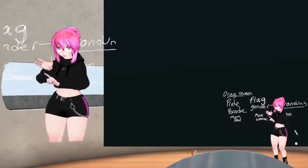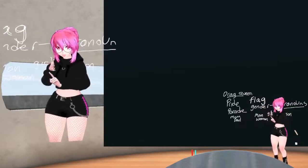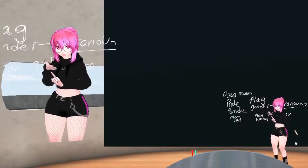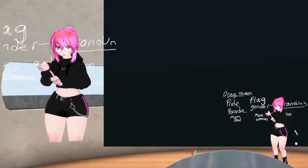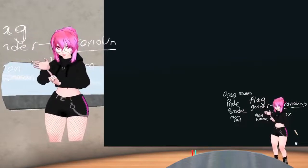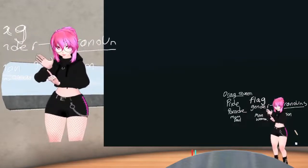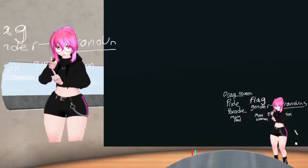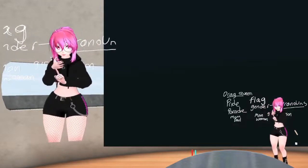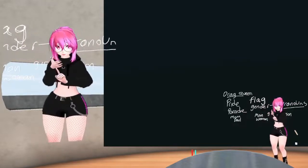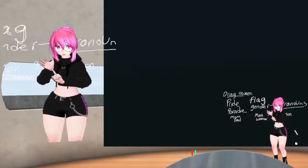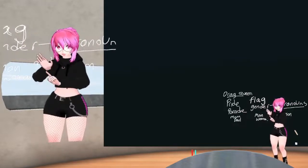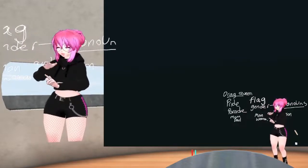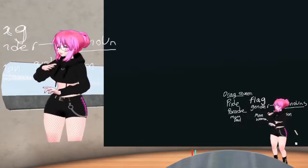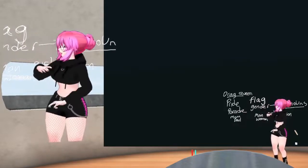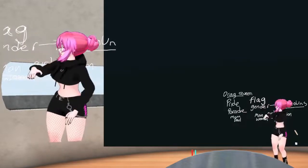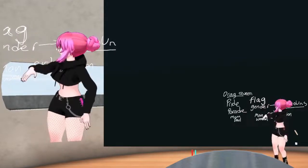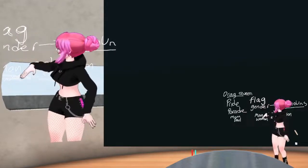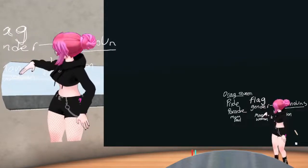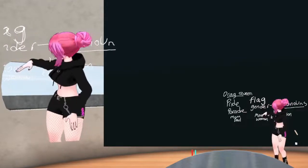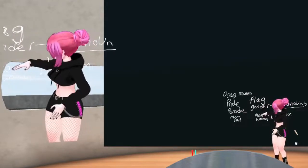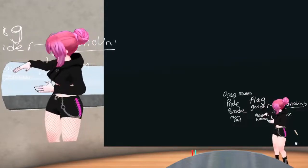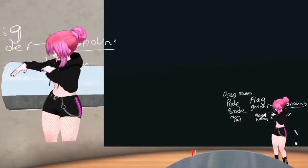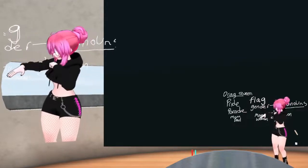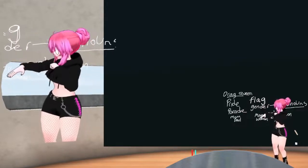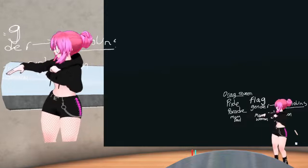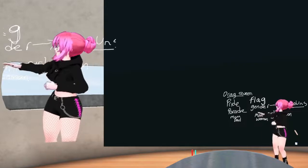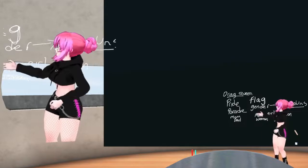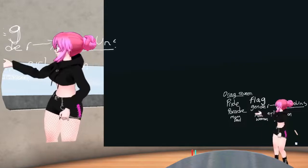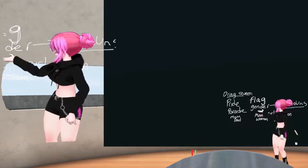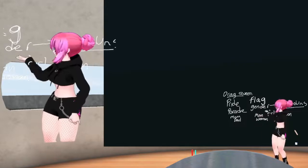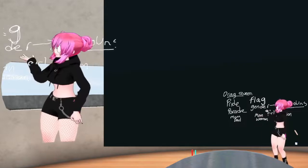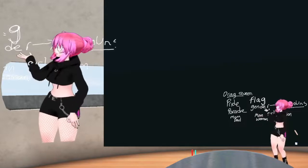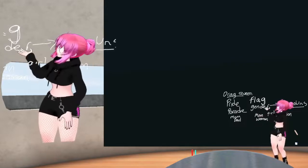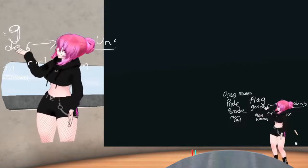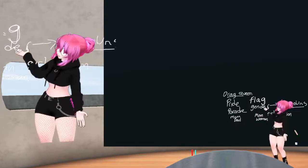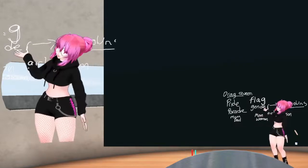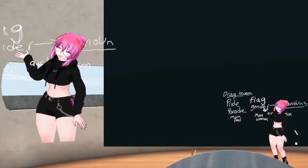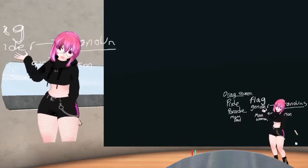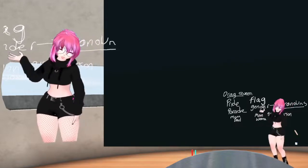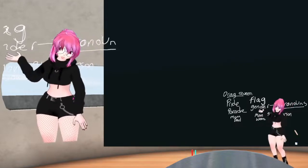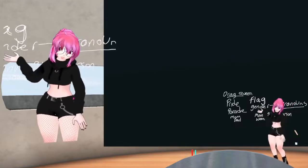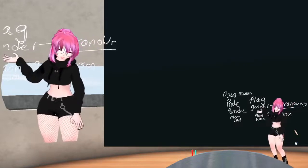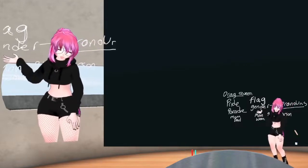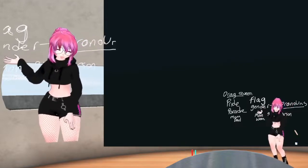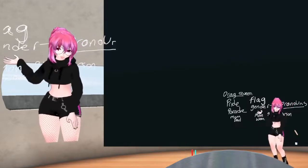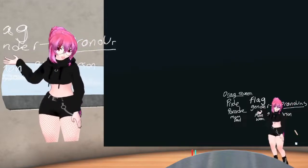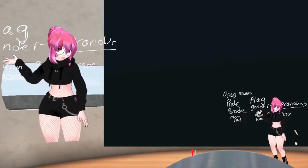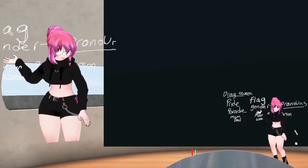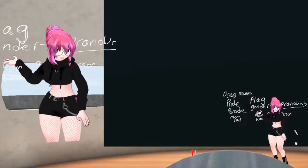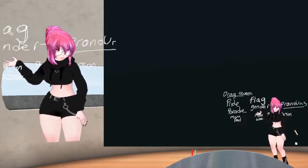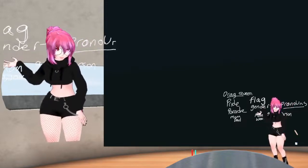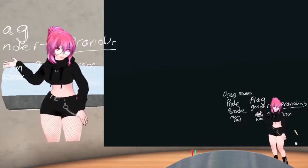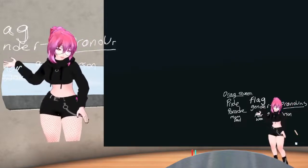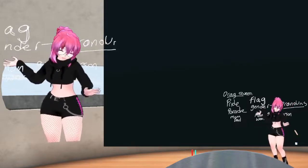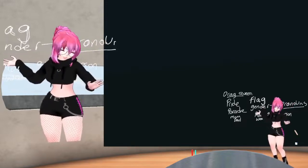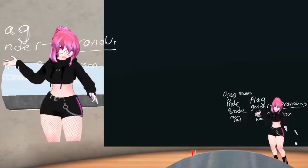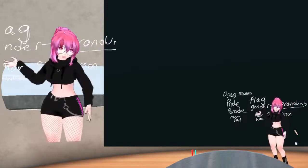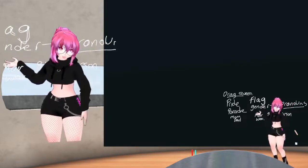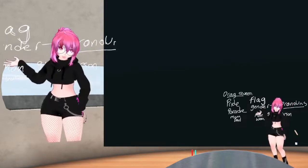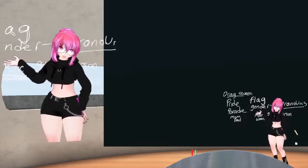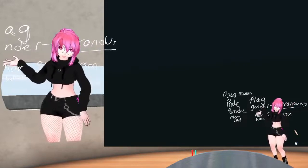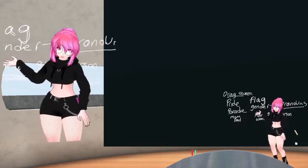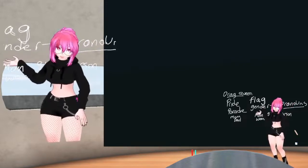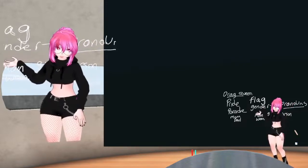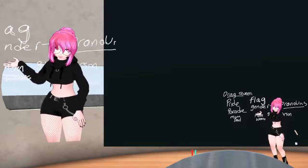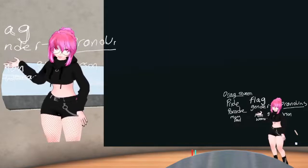Perfect. Yes. Flag flowing in the wind. And gender, you have to show all three of them. No, you don't have